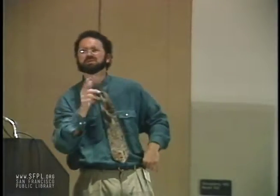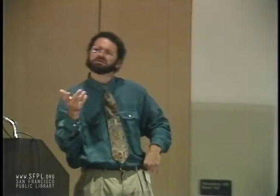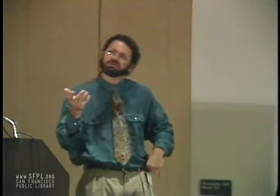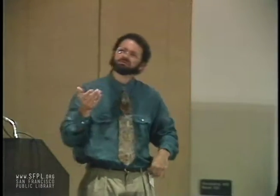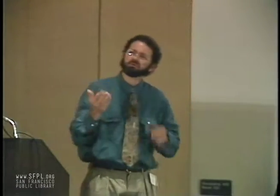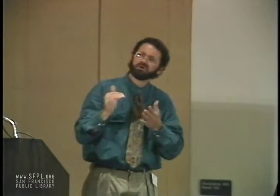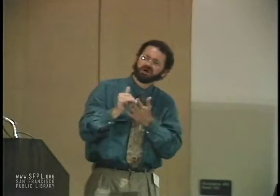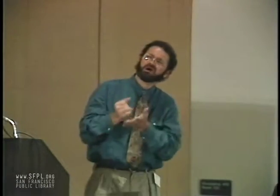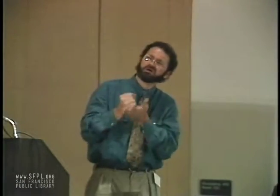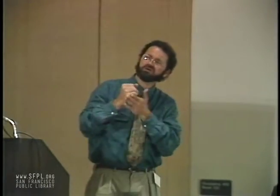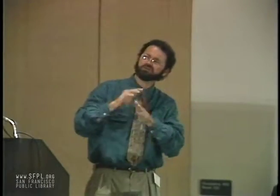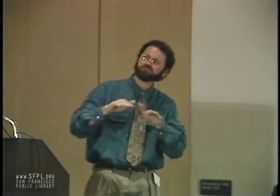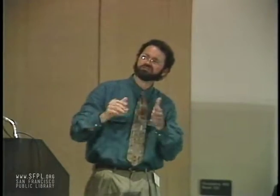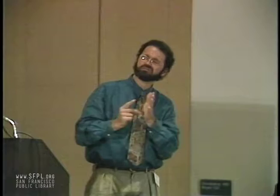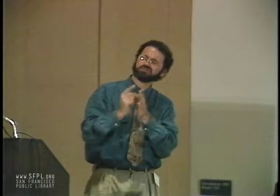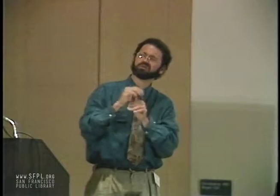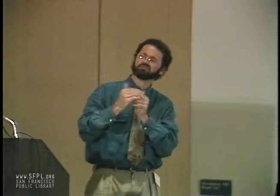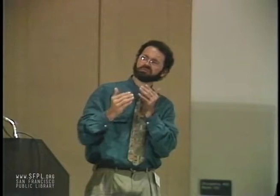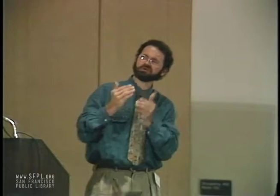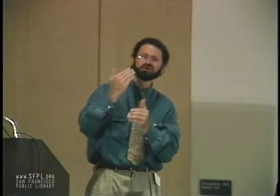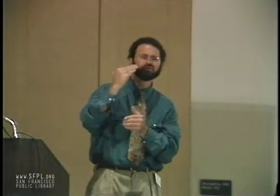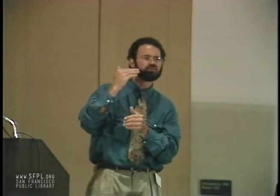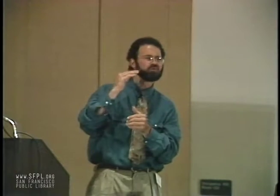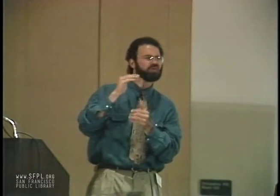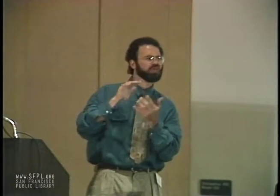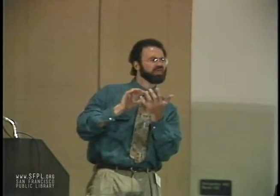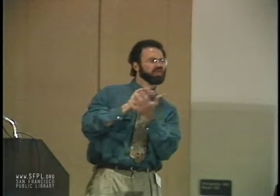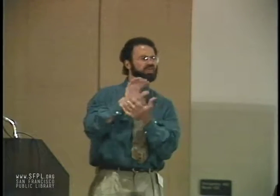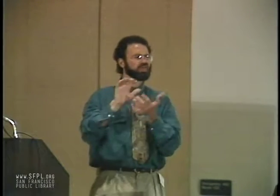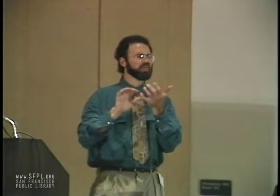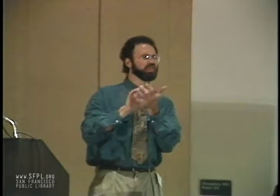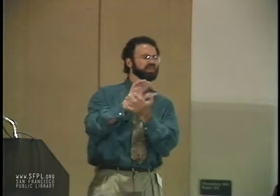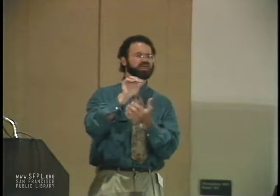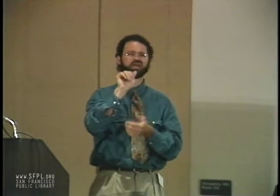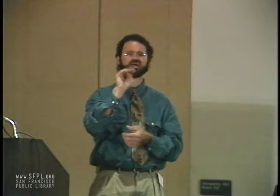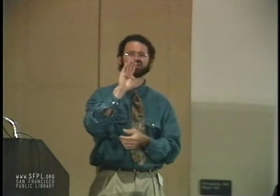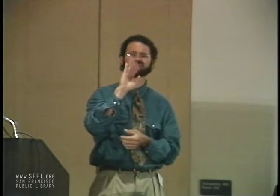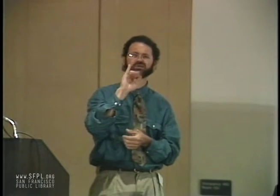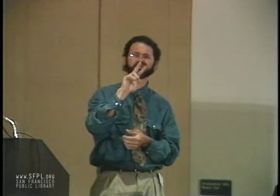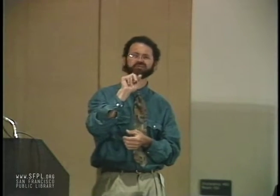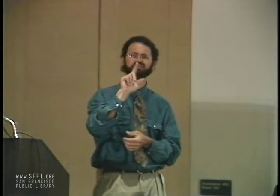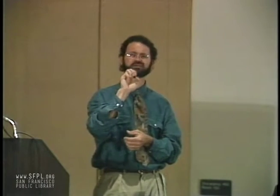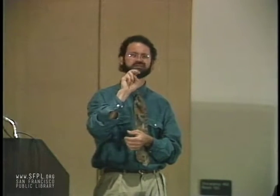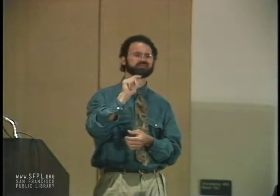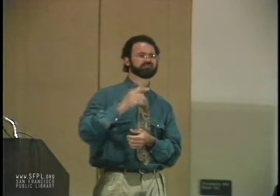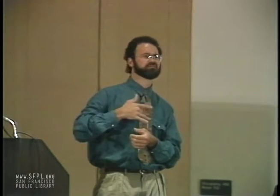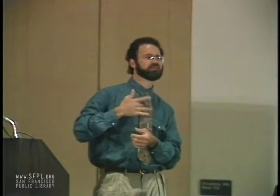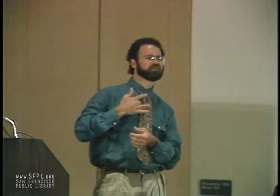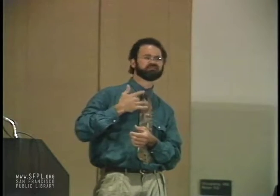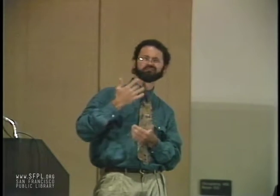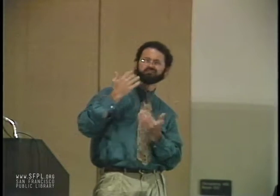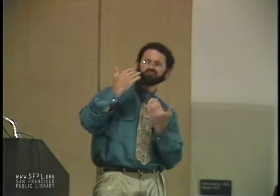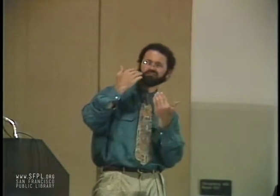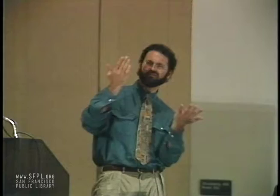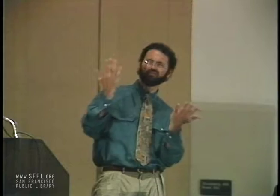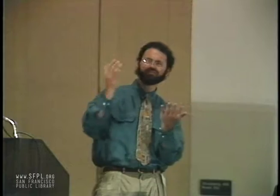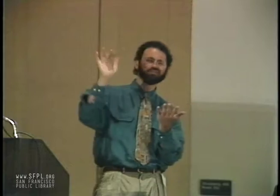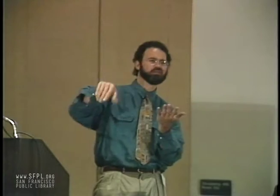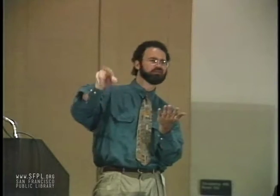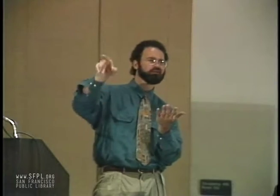community. But perhaps it could help deaf children. And there's some real confusion and ambivalence within the community